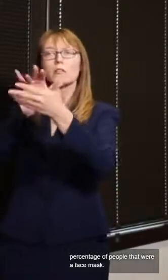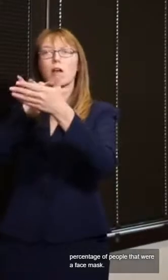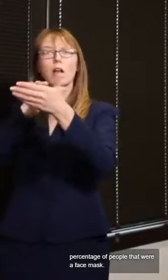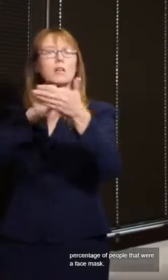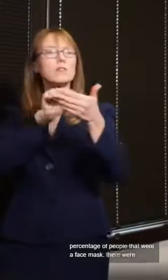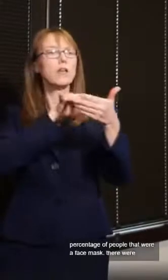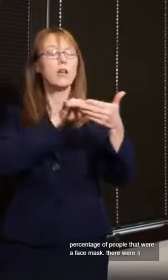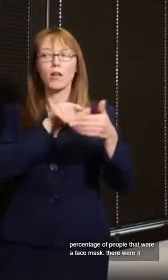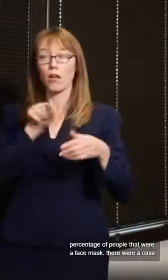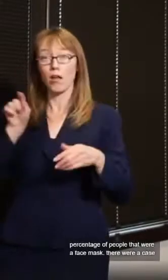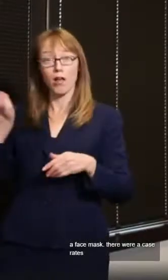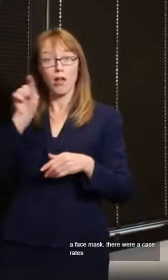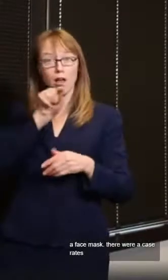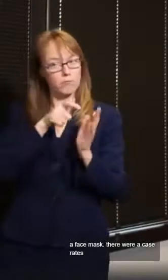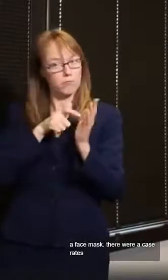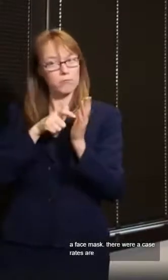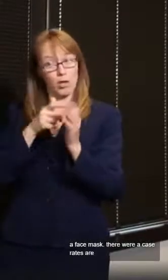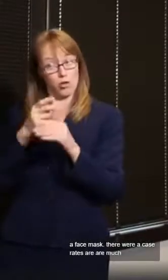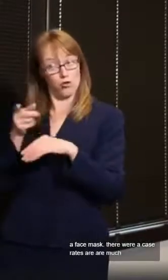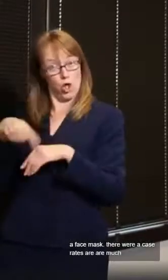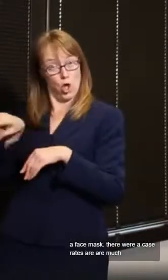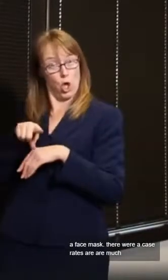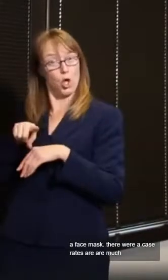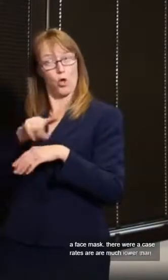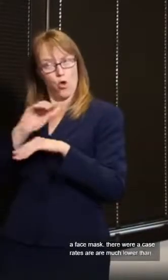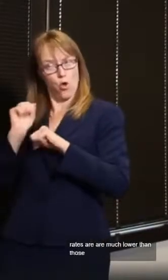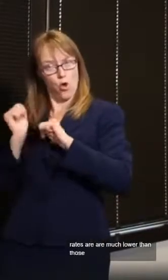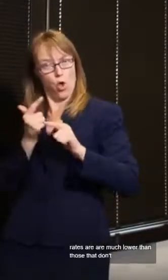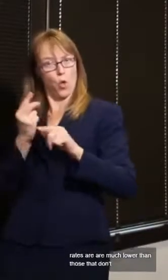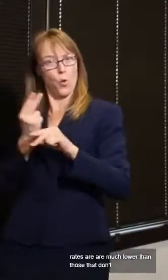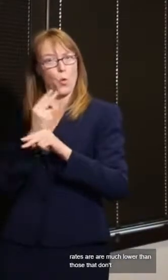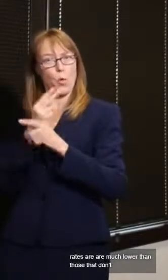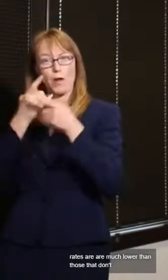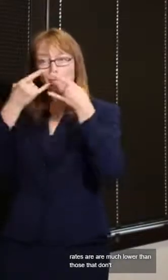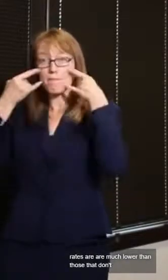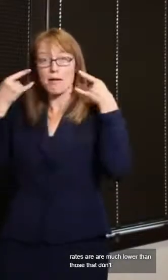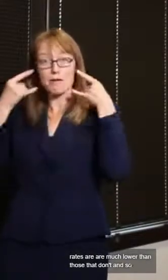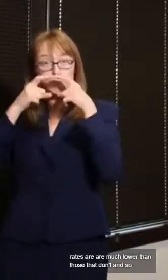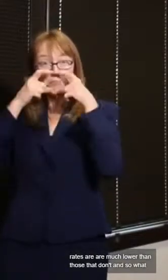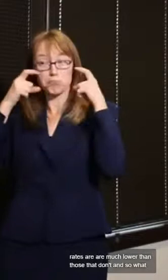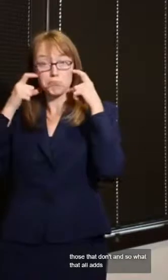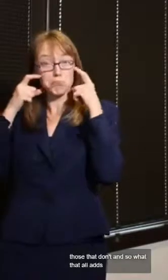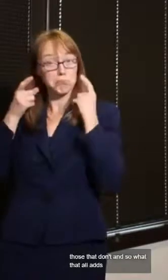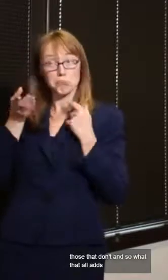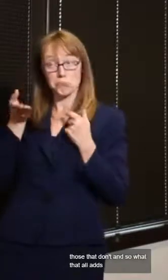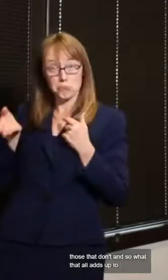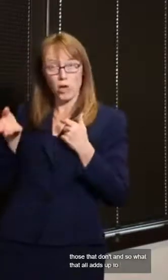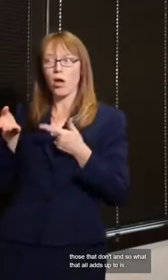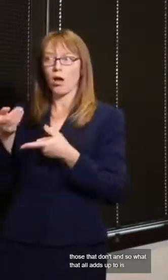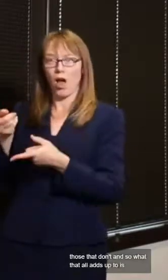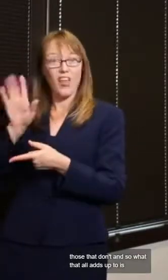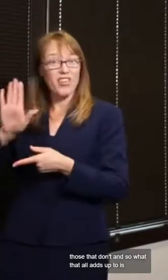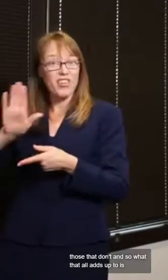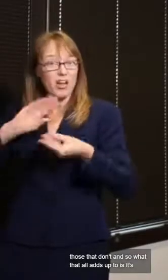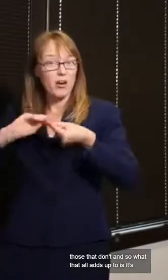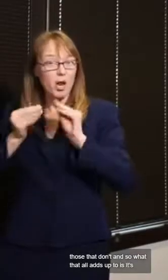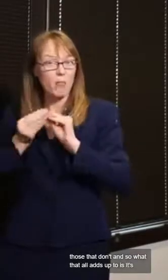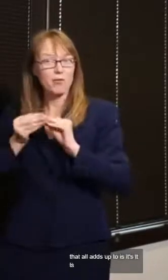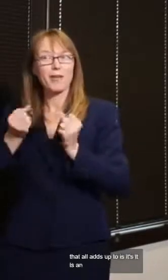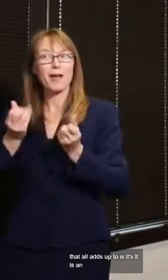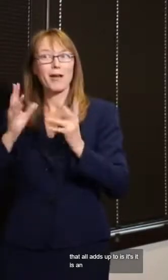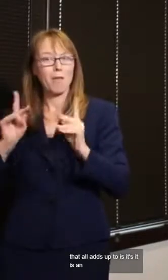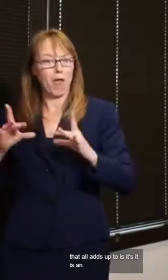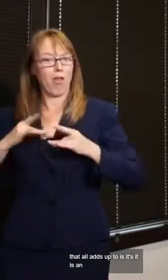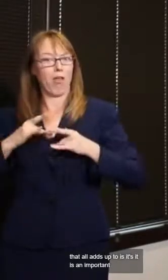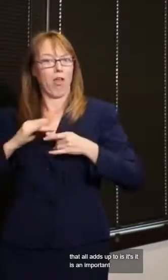their case rates are much lower than those that don't. And so what that all adds up to is it is an